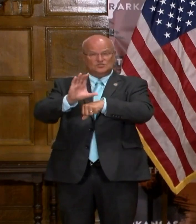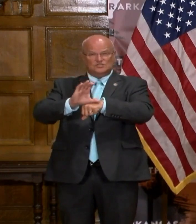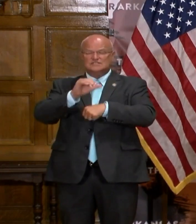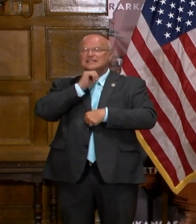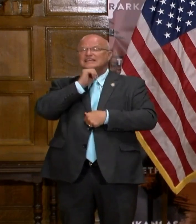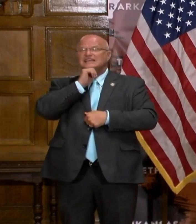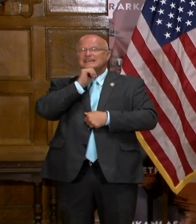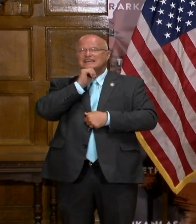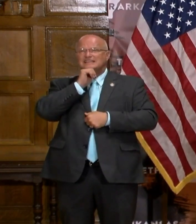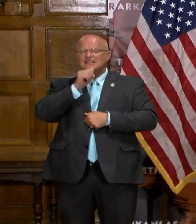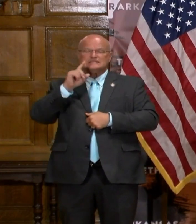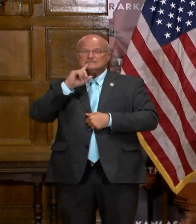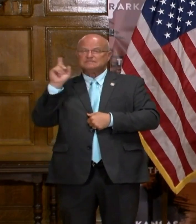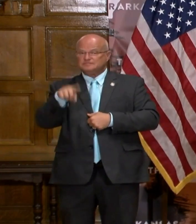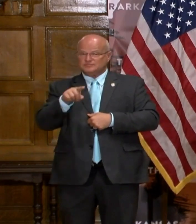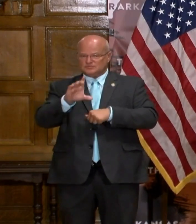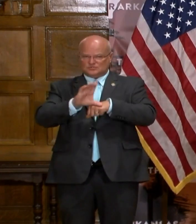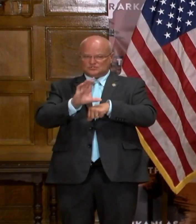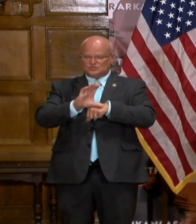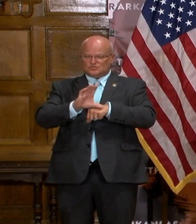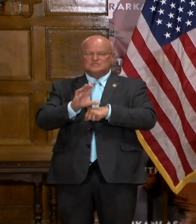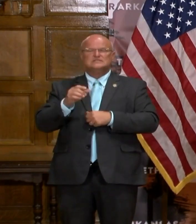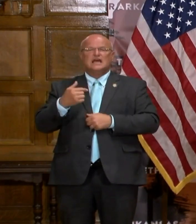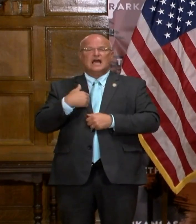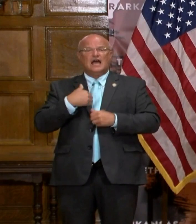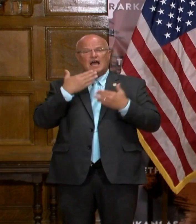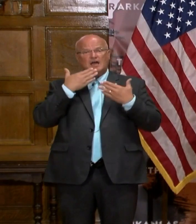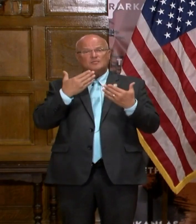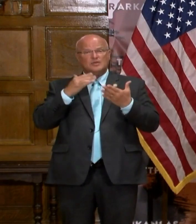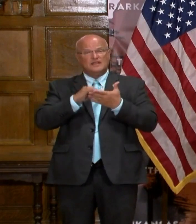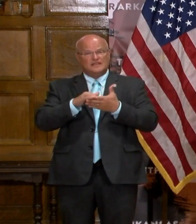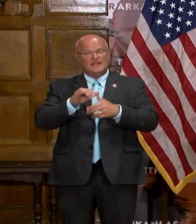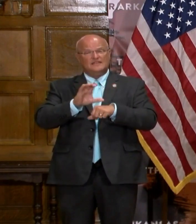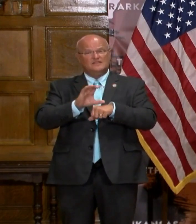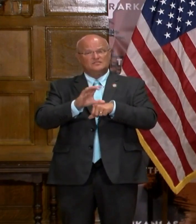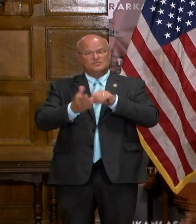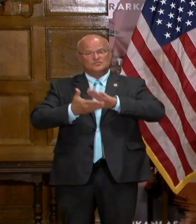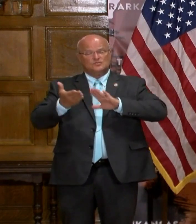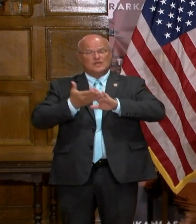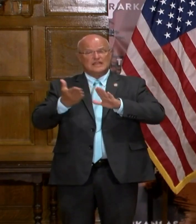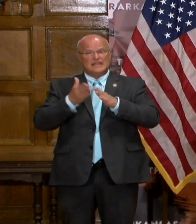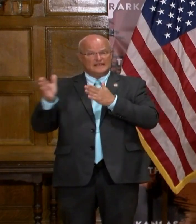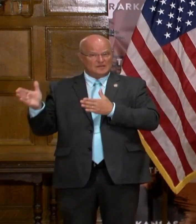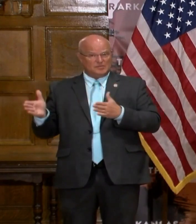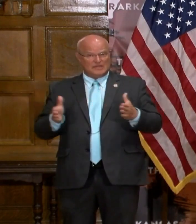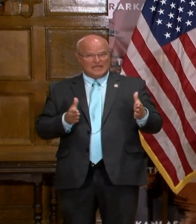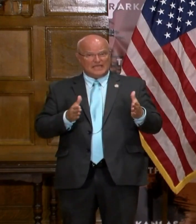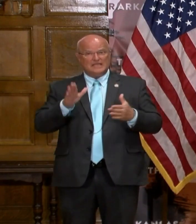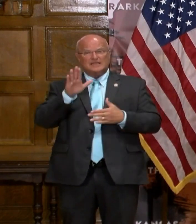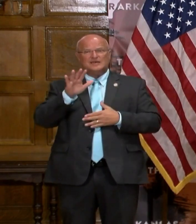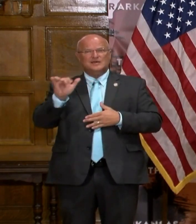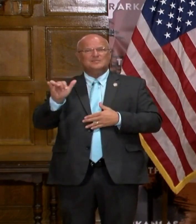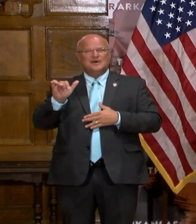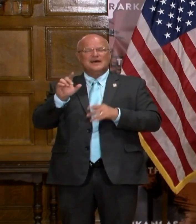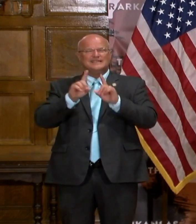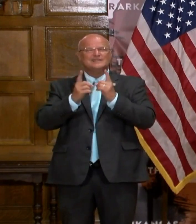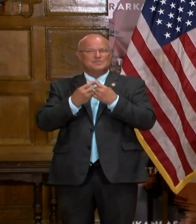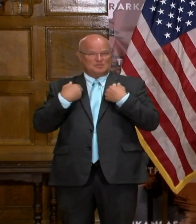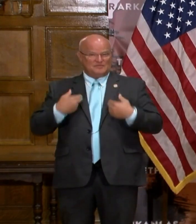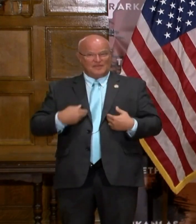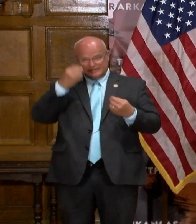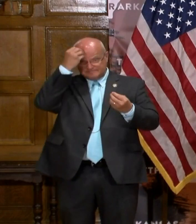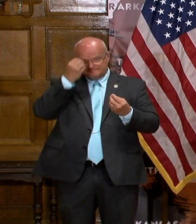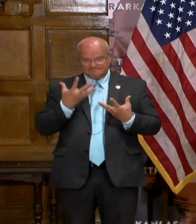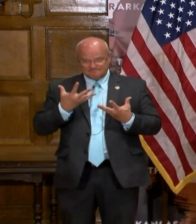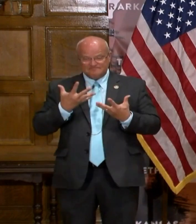and not edicts to churches, I appreciate the church running a plan by the Department of